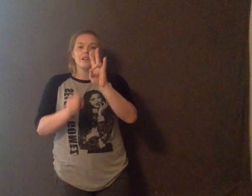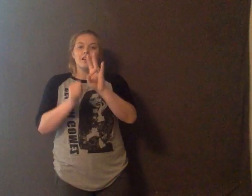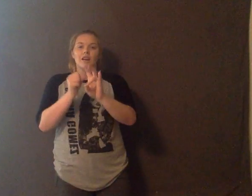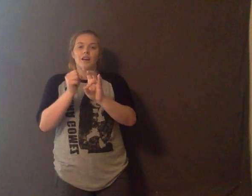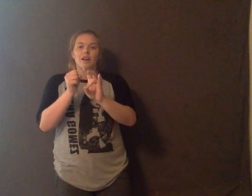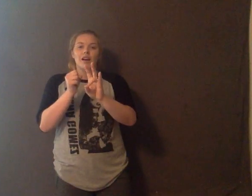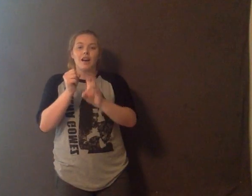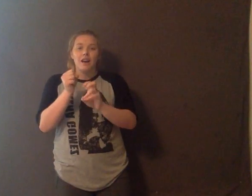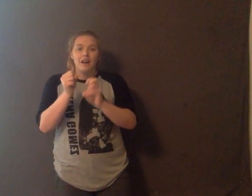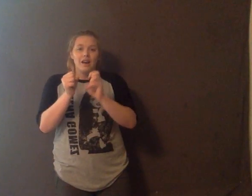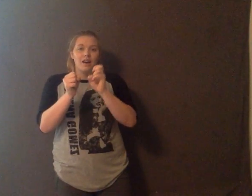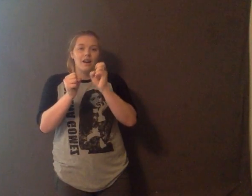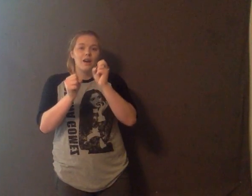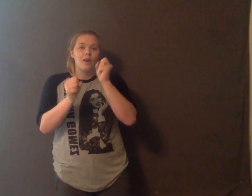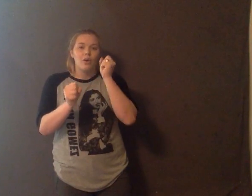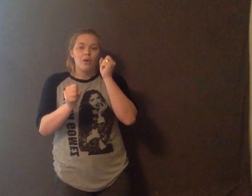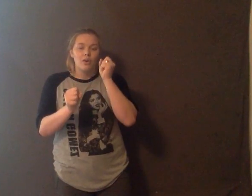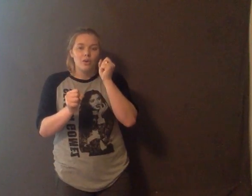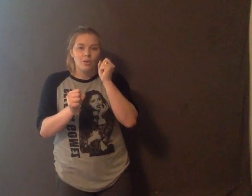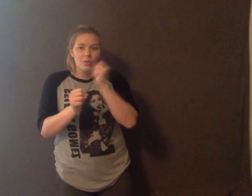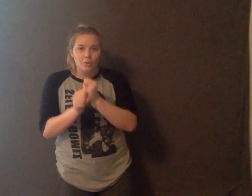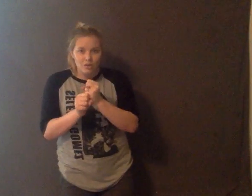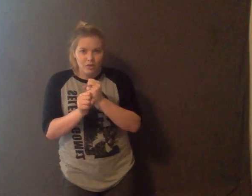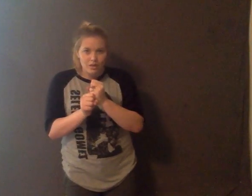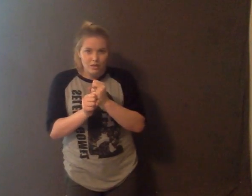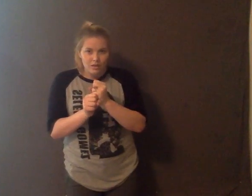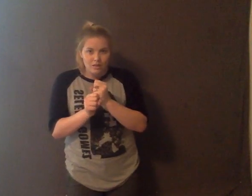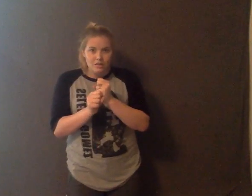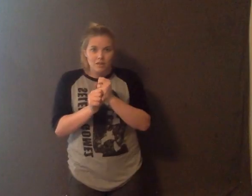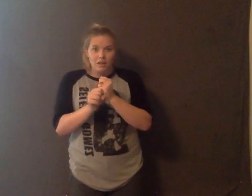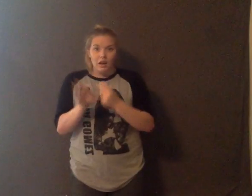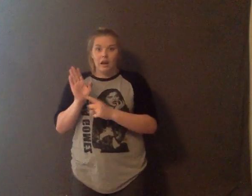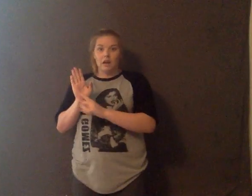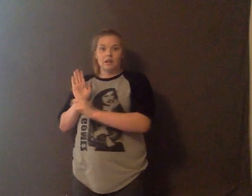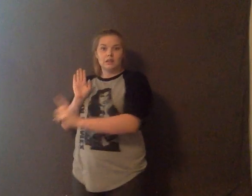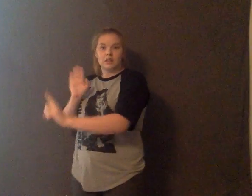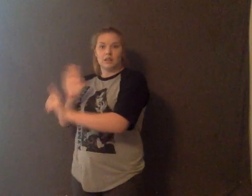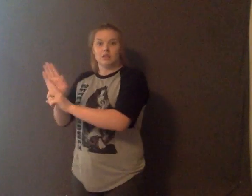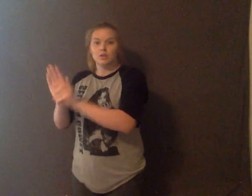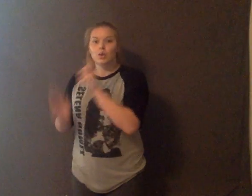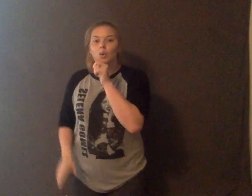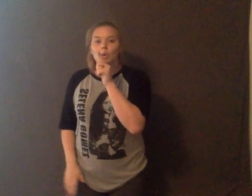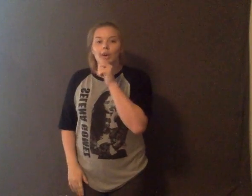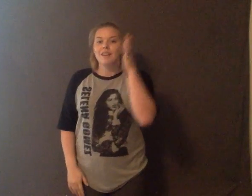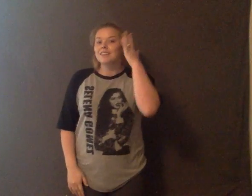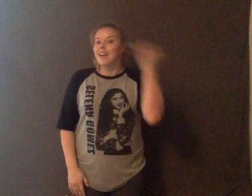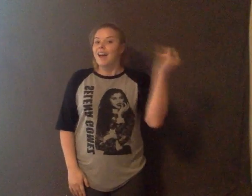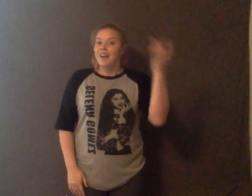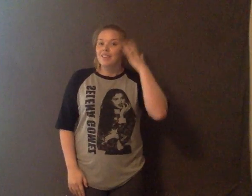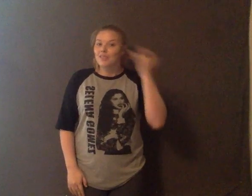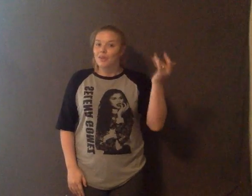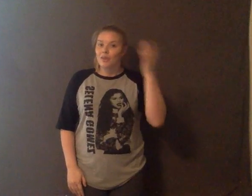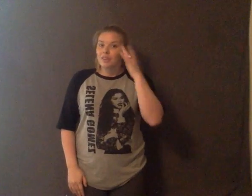on top of it. And who came out against that? The California Medical Association. Even the family physicians, the surgeons, all